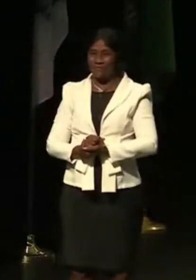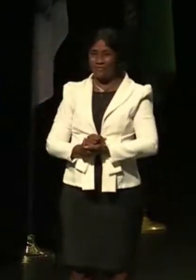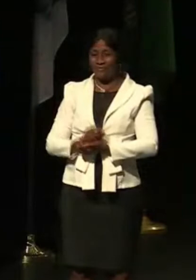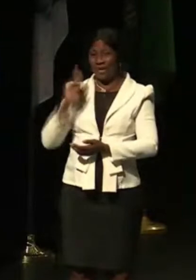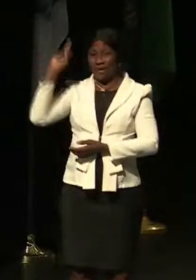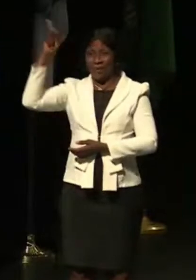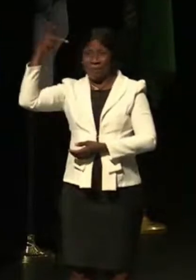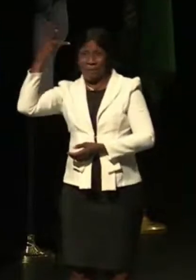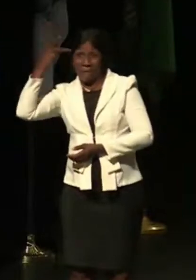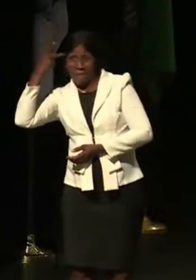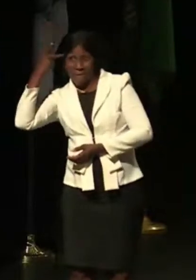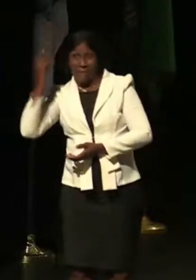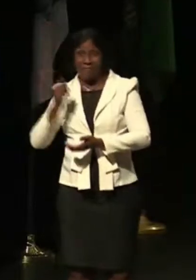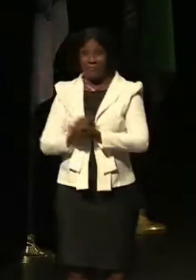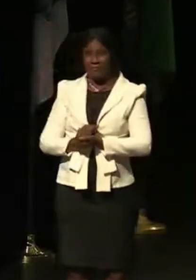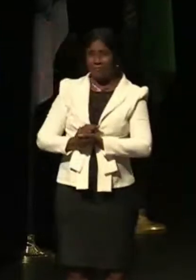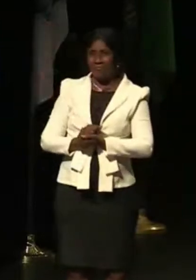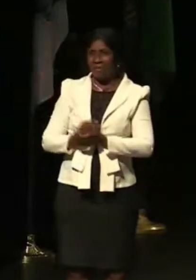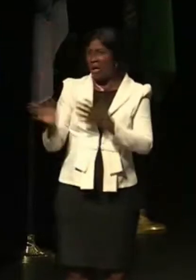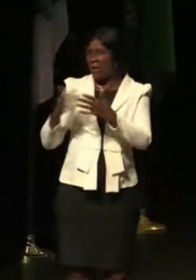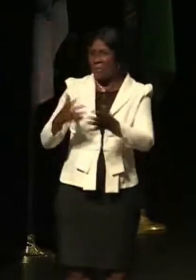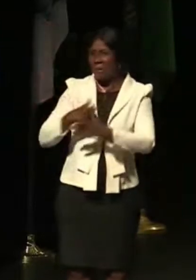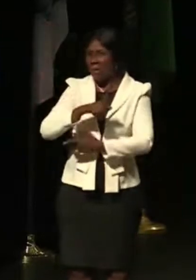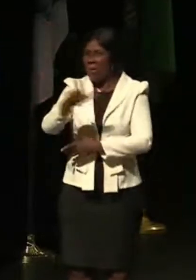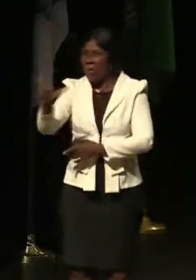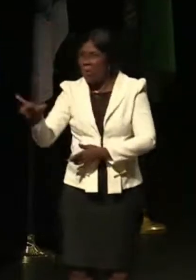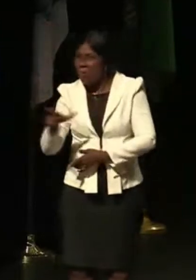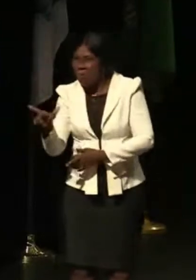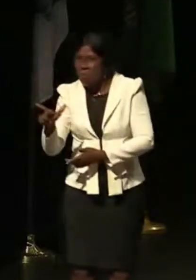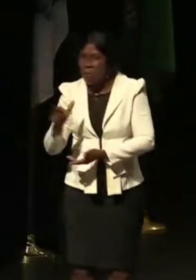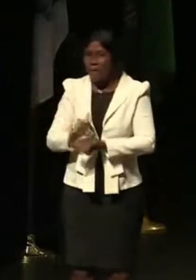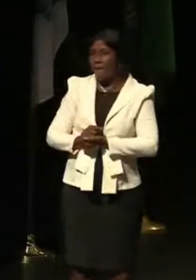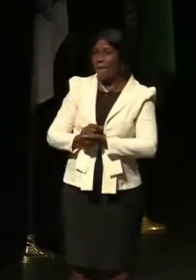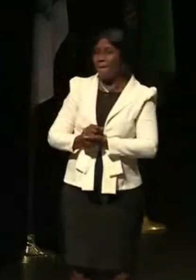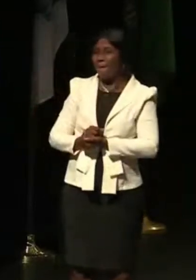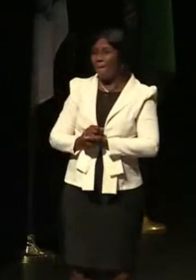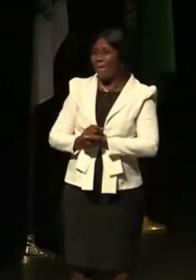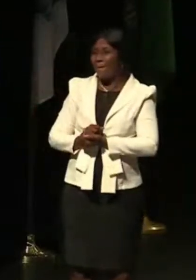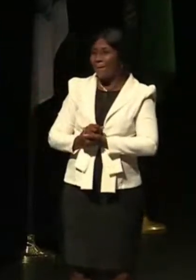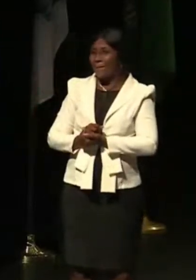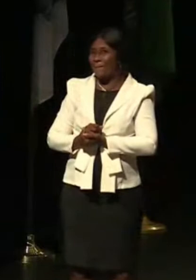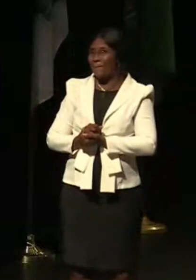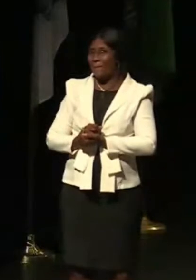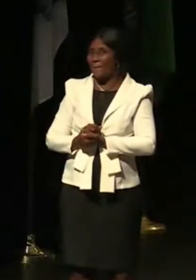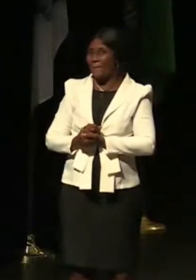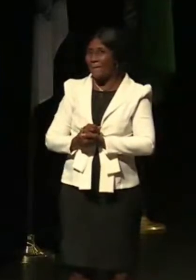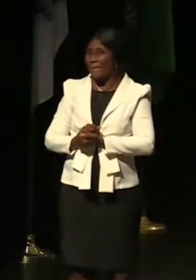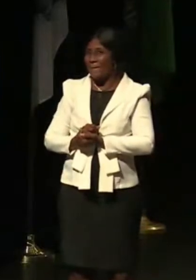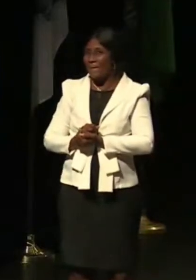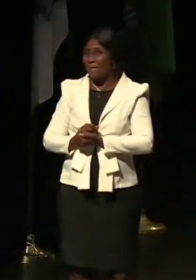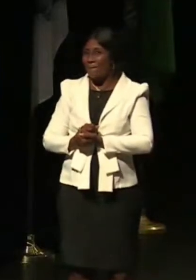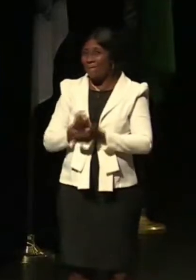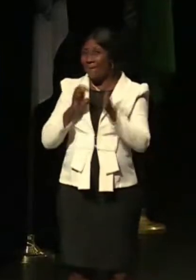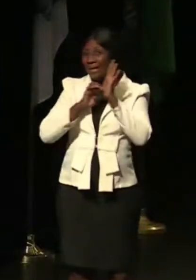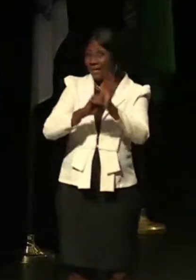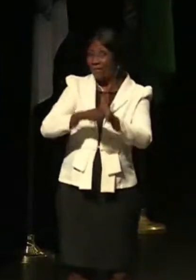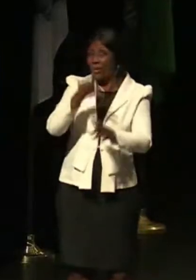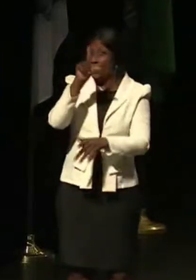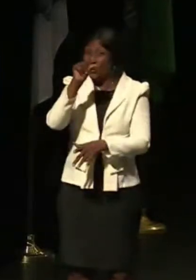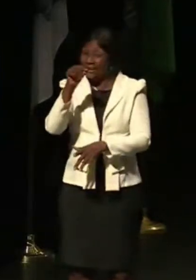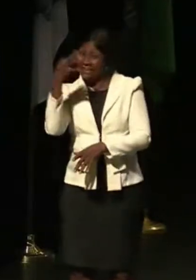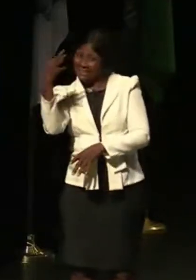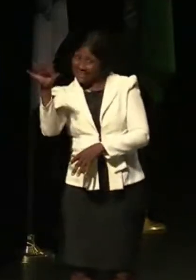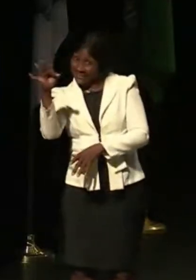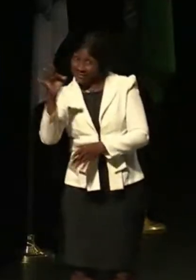Politically, if I look at the local currents in Trinidad and Tobago, there was a Nigel Henry poll in 2019 that